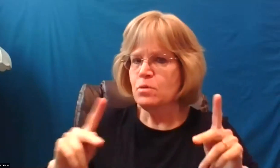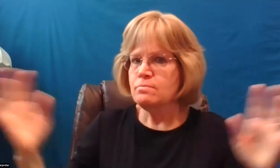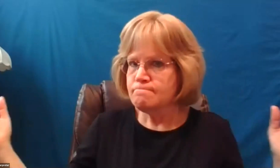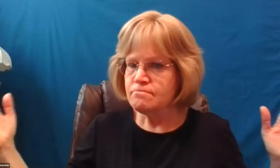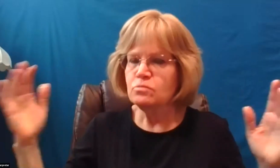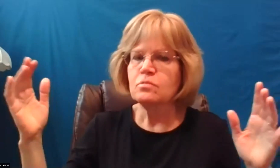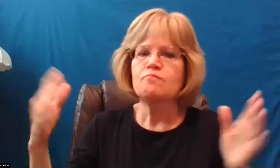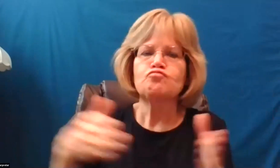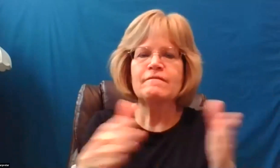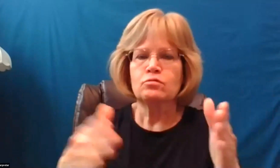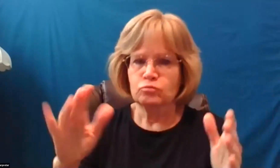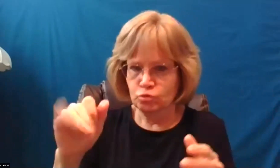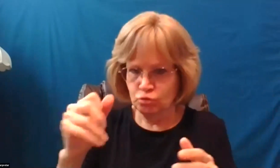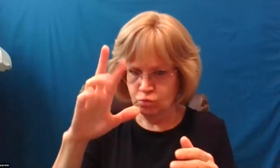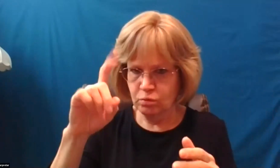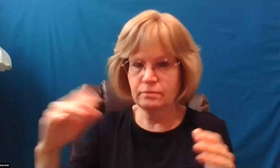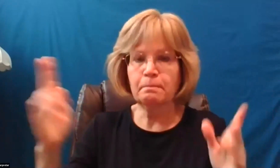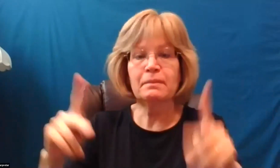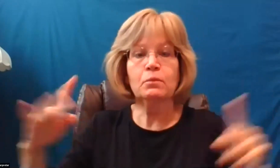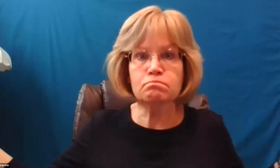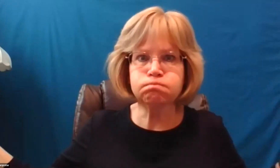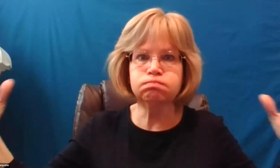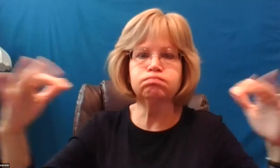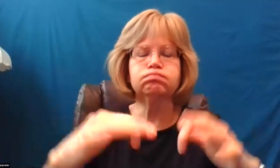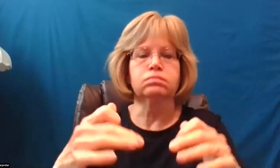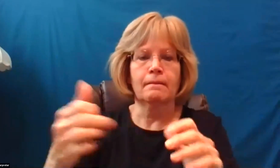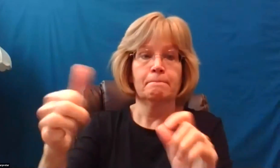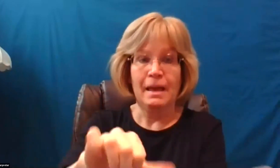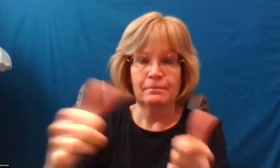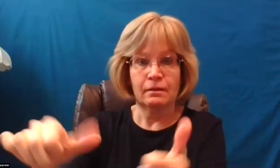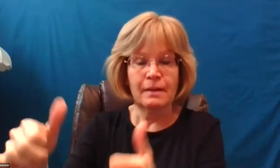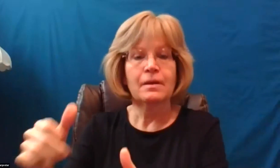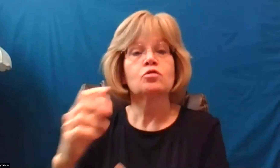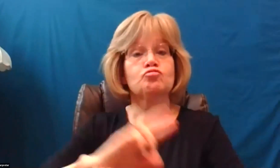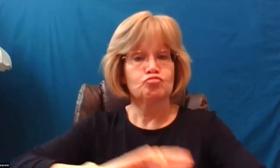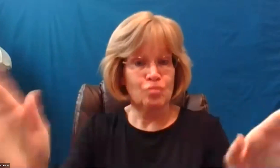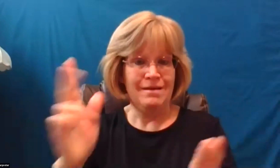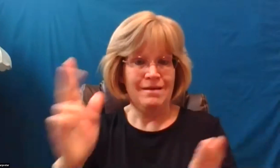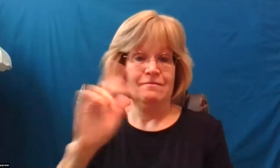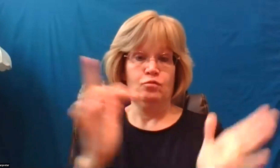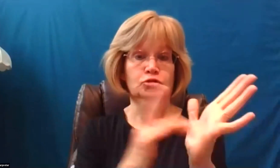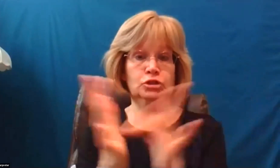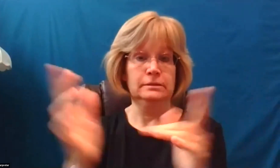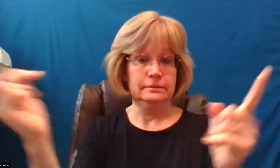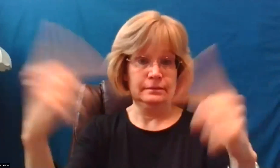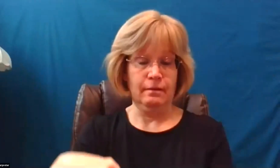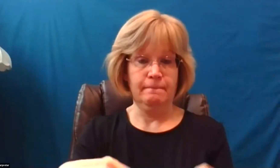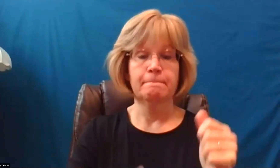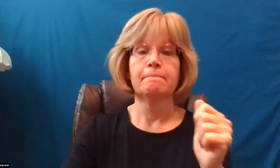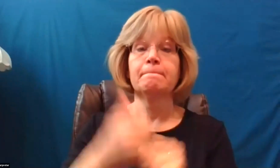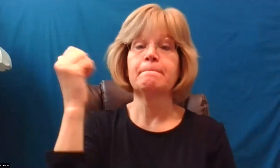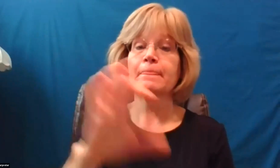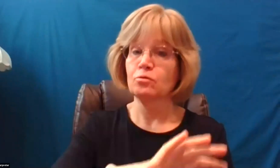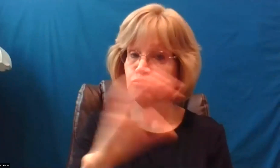Jordan, be baptized, to be ready for when Jesus would come. Most of the Christmas stories we